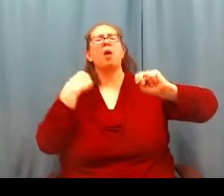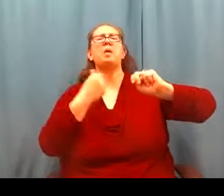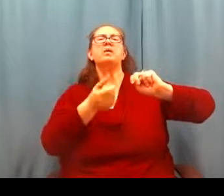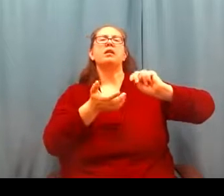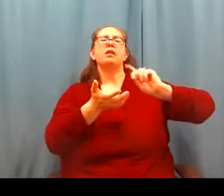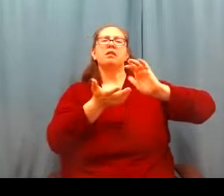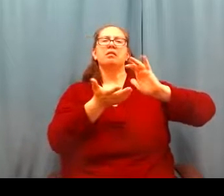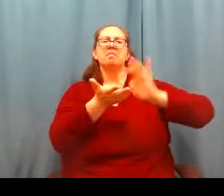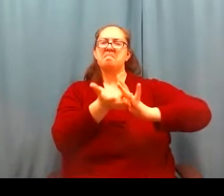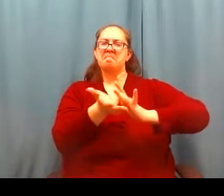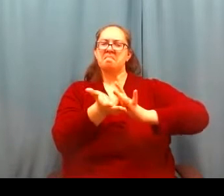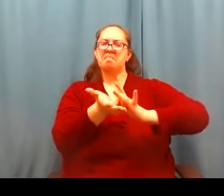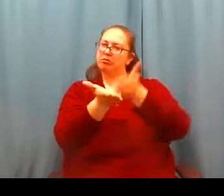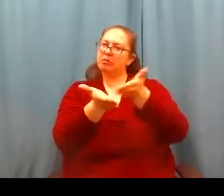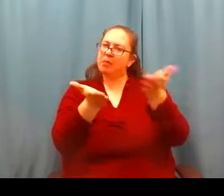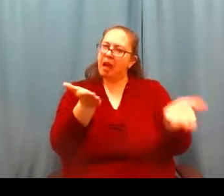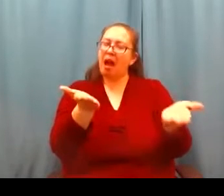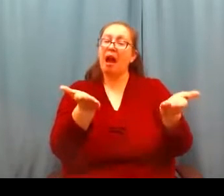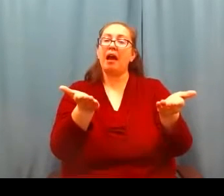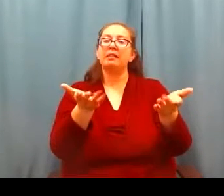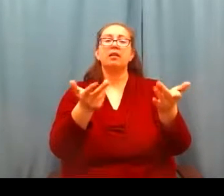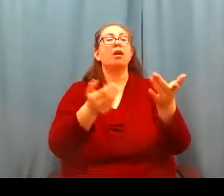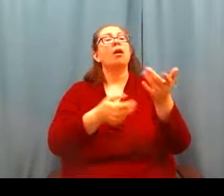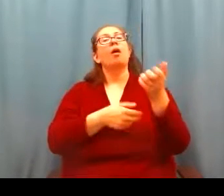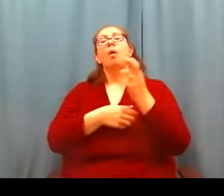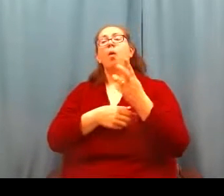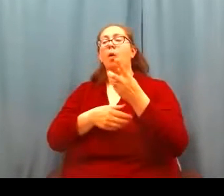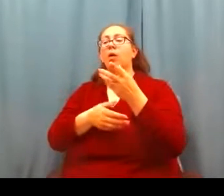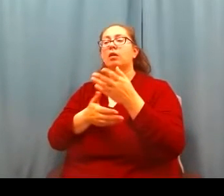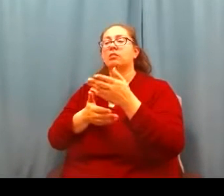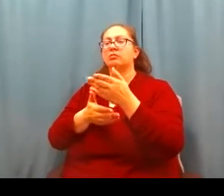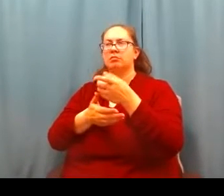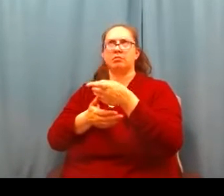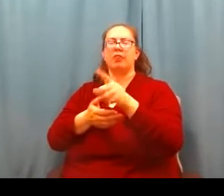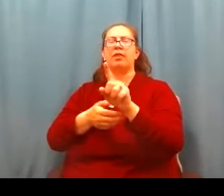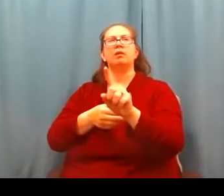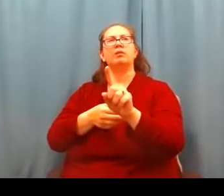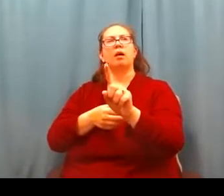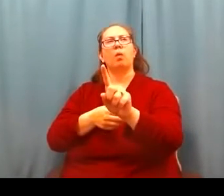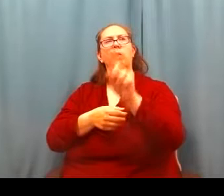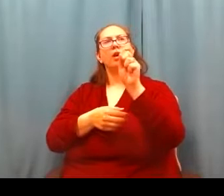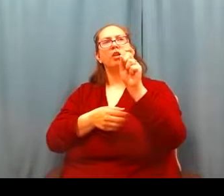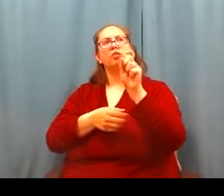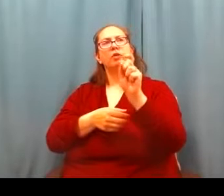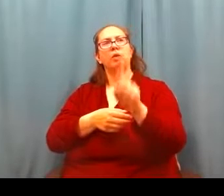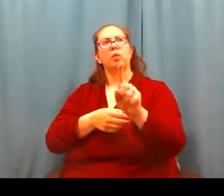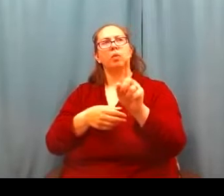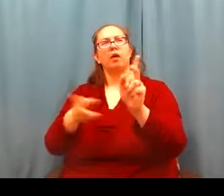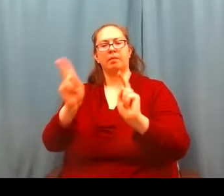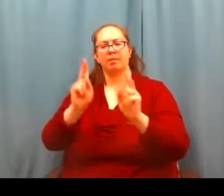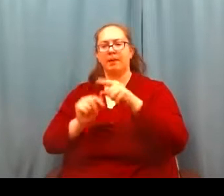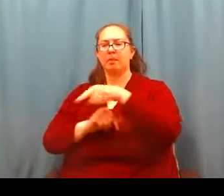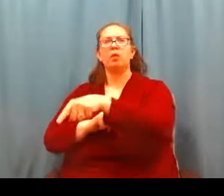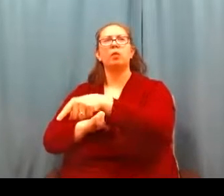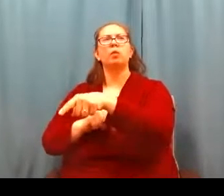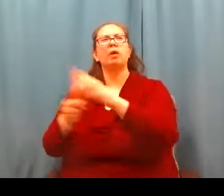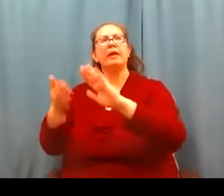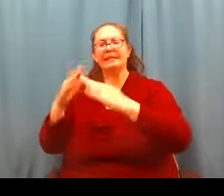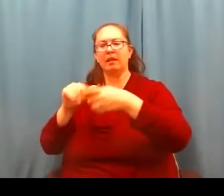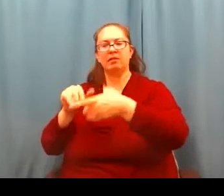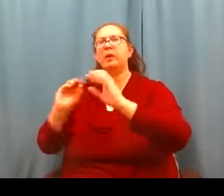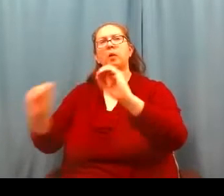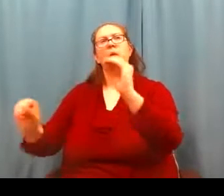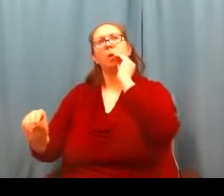spent to house some of the individuals 101 individuals that were unhoused in downtown.